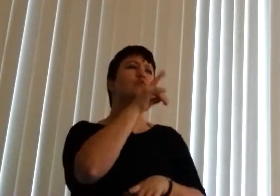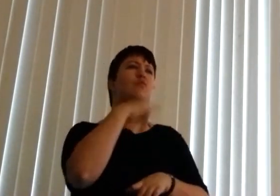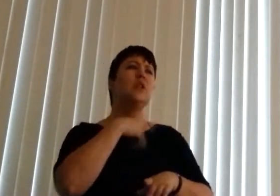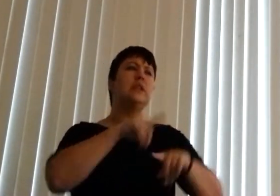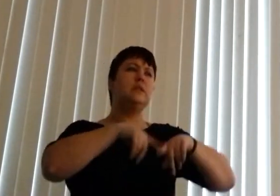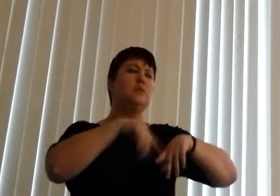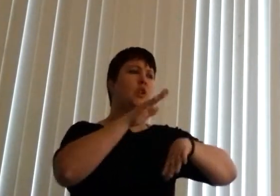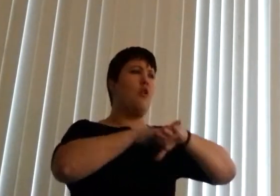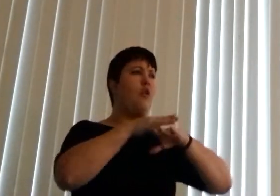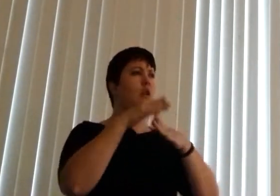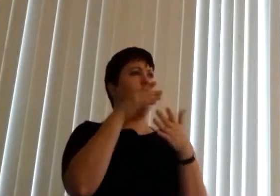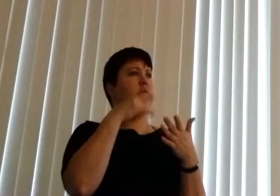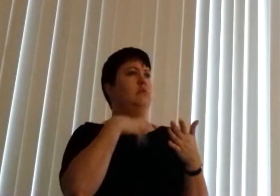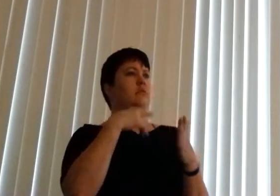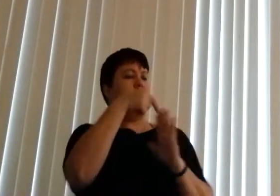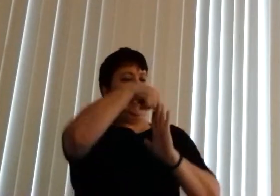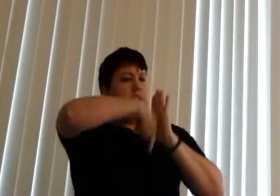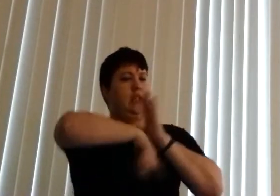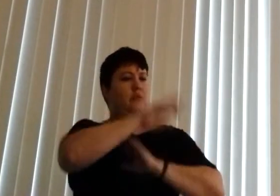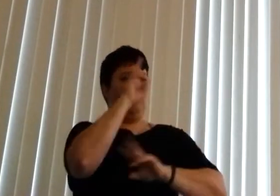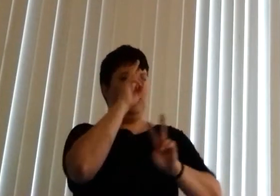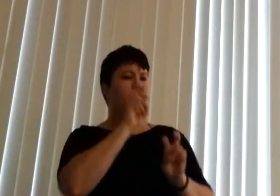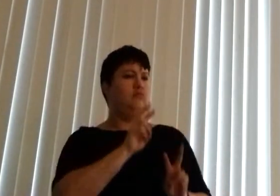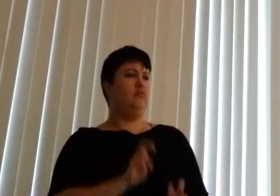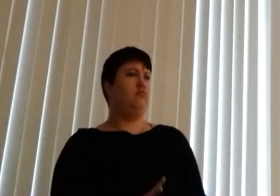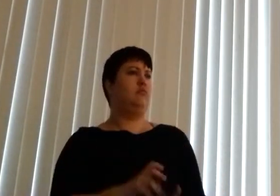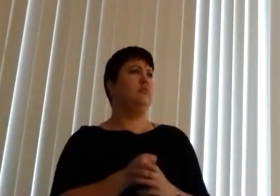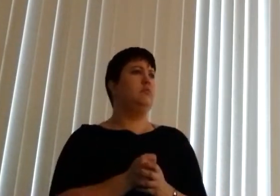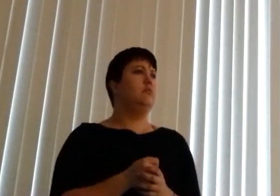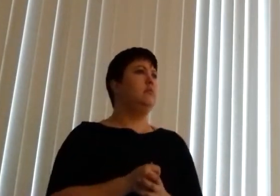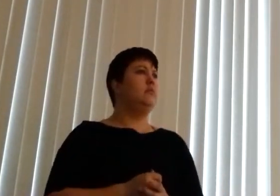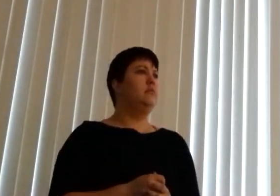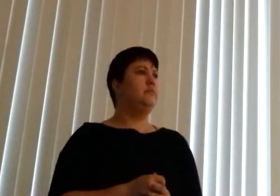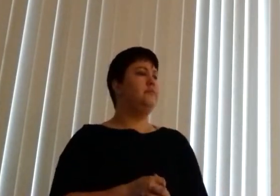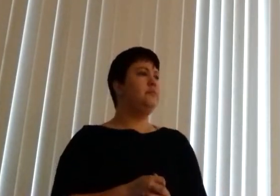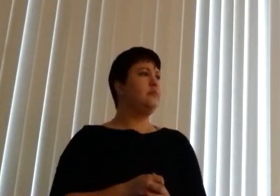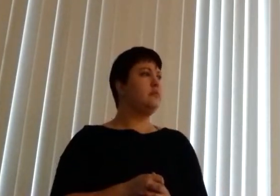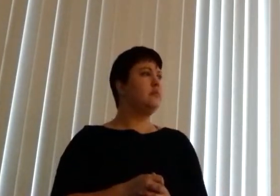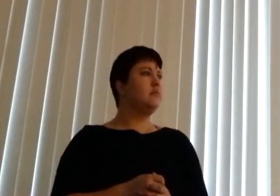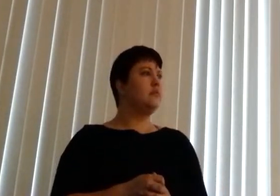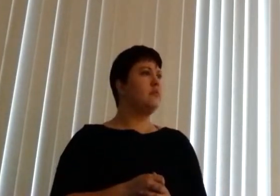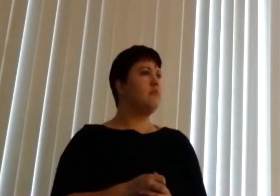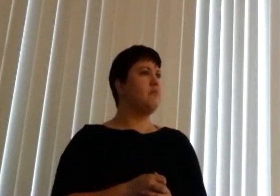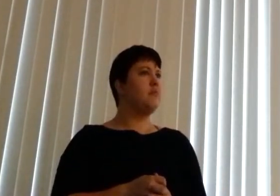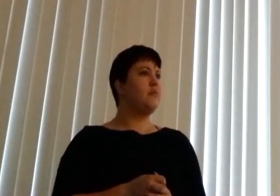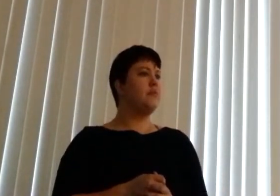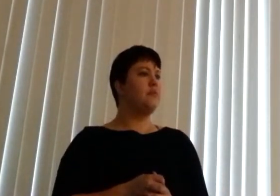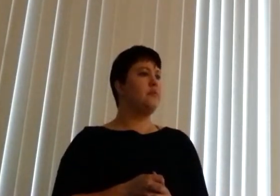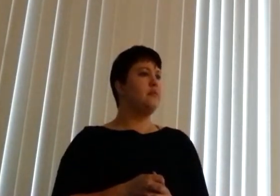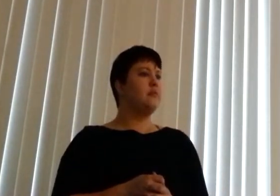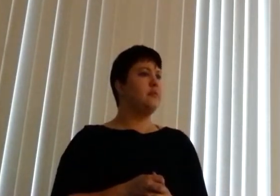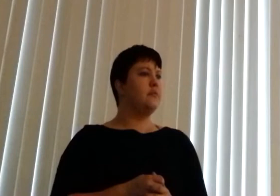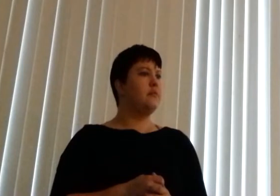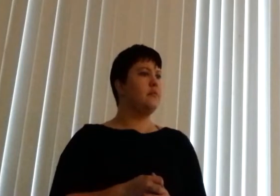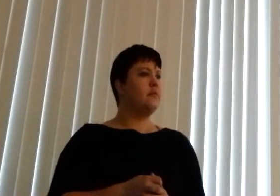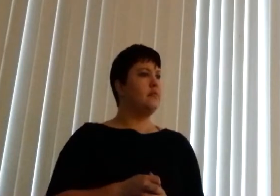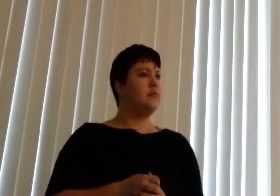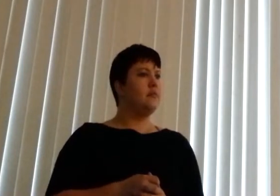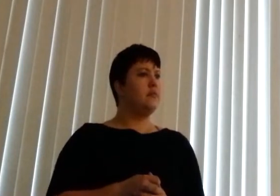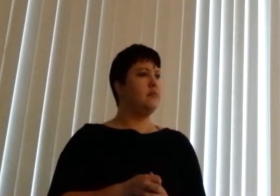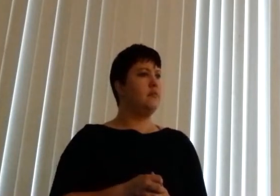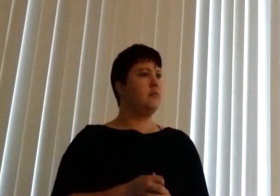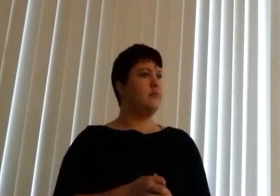So you can imagine having a susceptibility to be infected by a